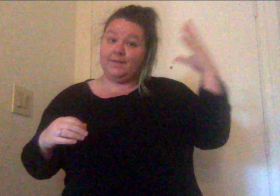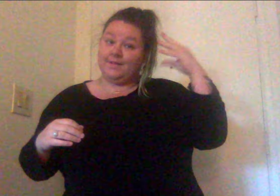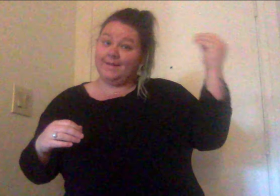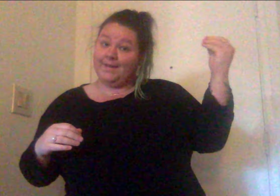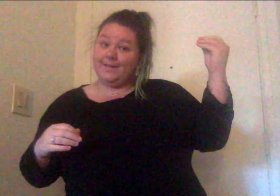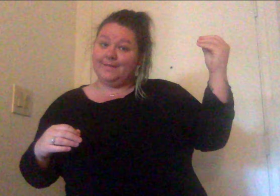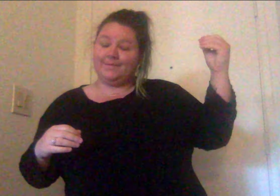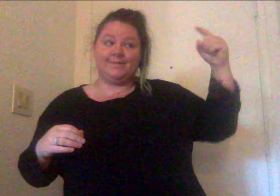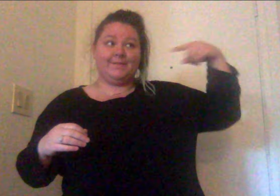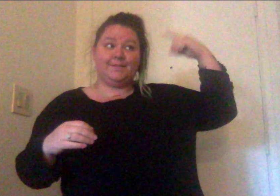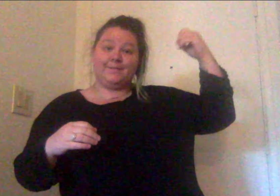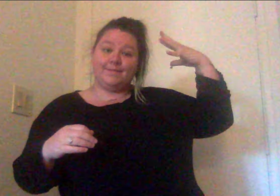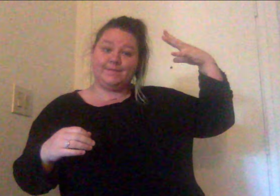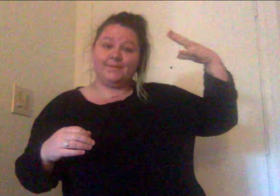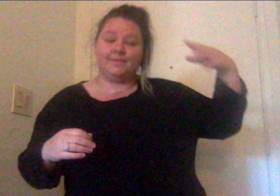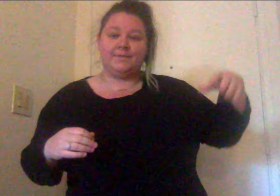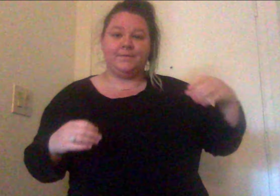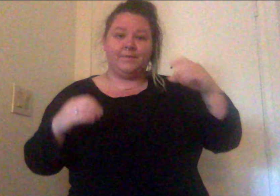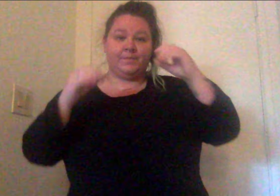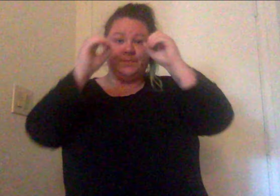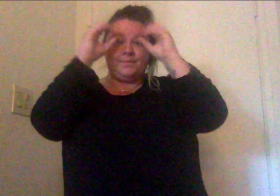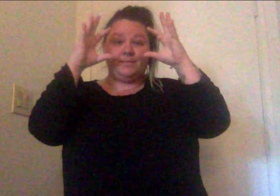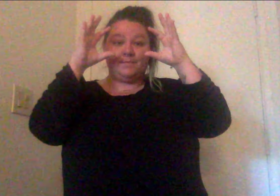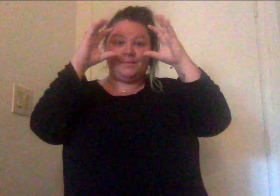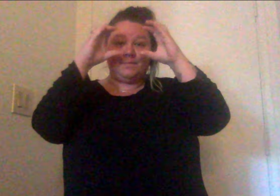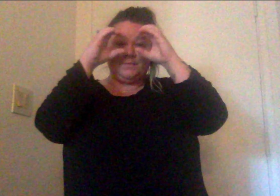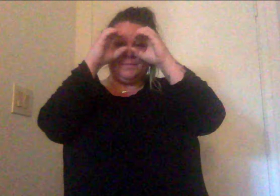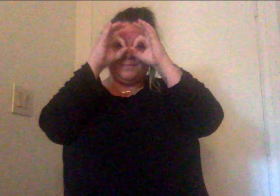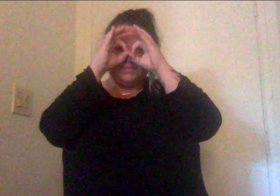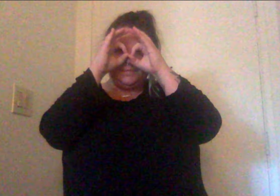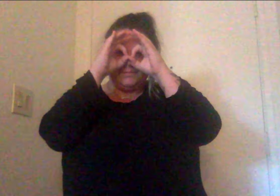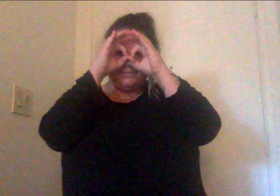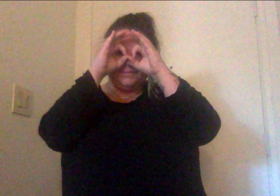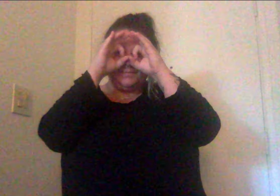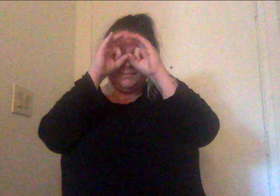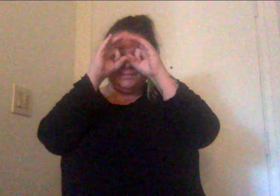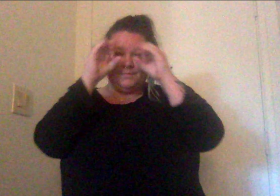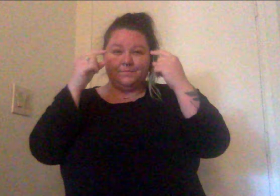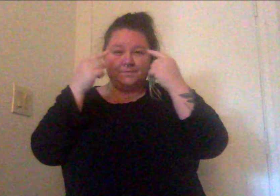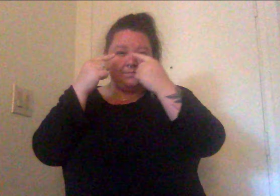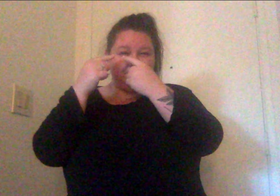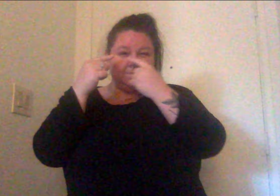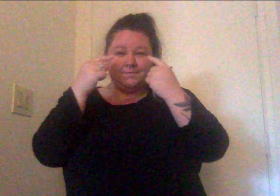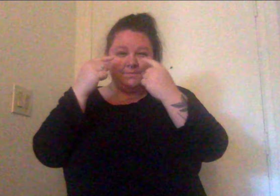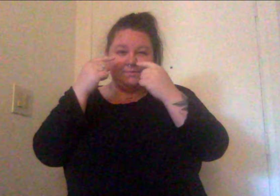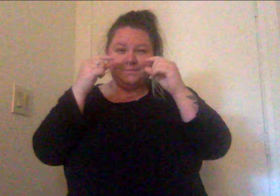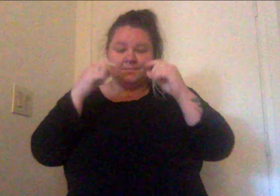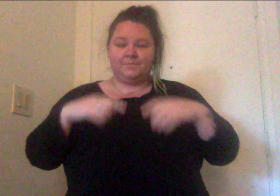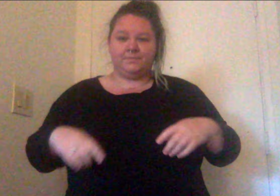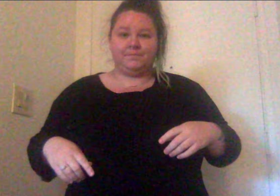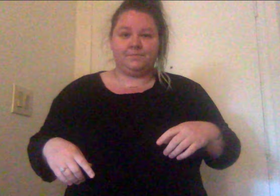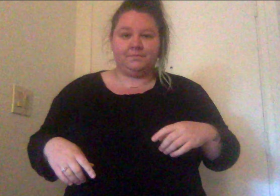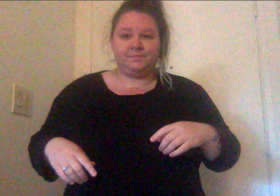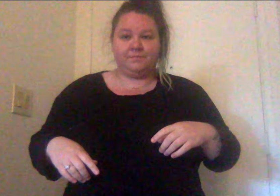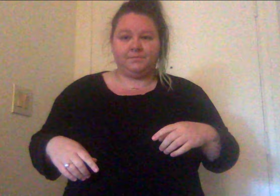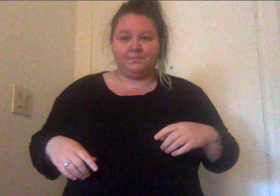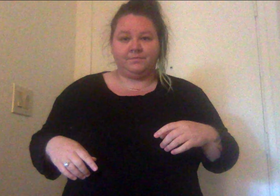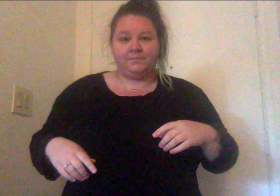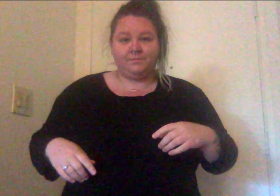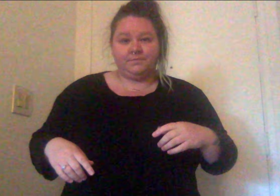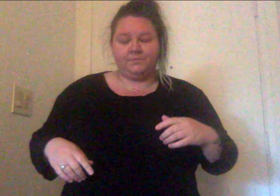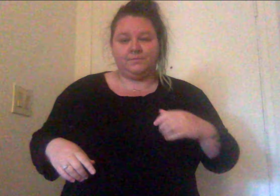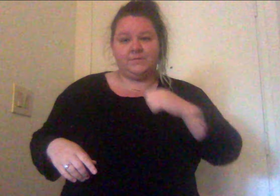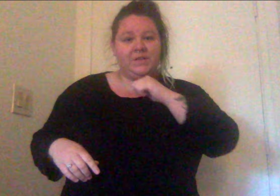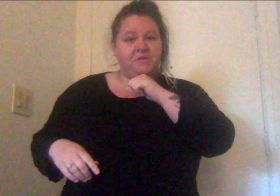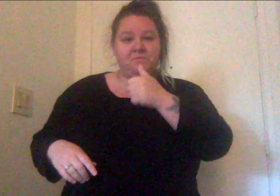outside, the pupil will constrict and become like pinpoint to decrease the amount of light because you're outside